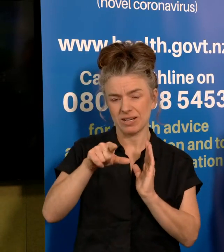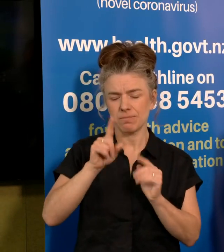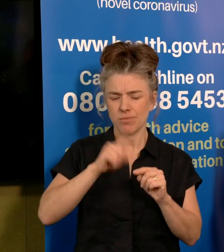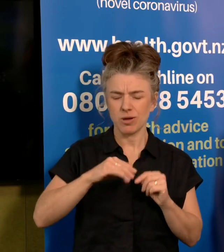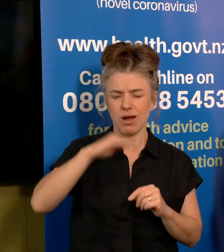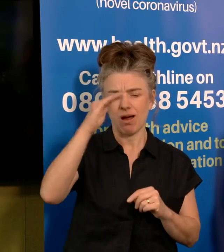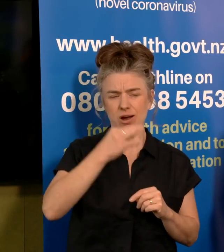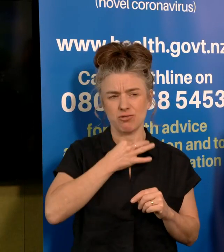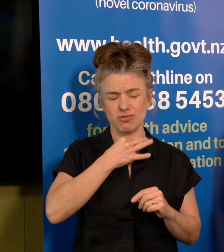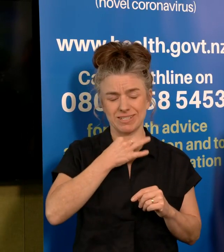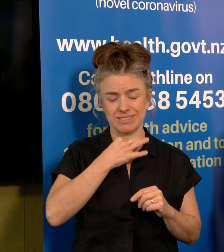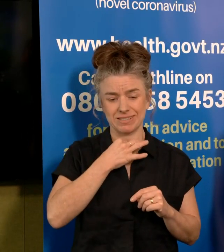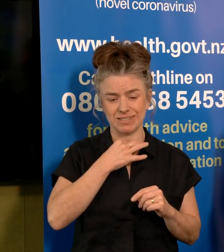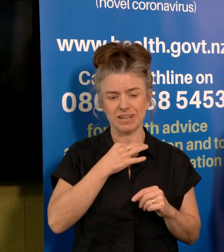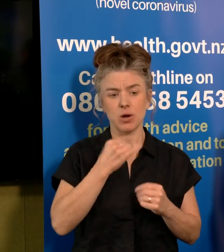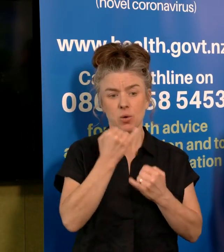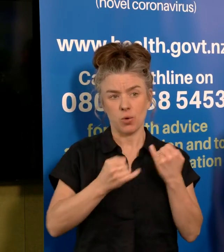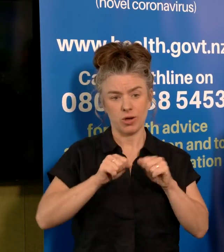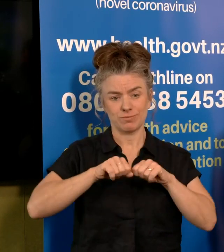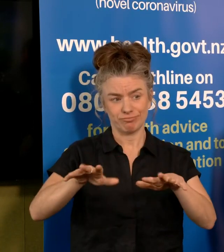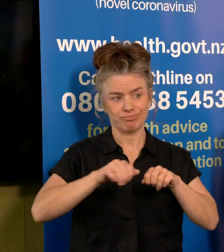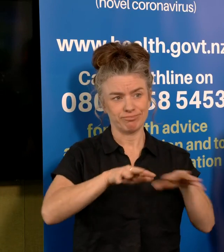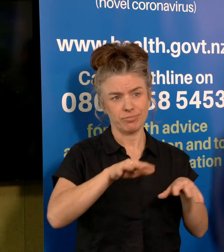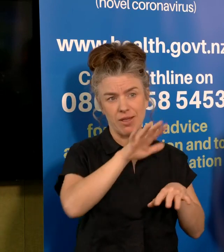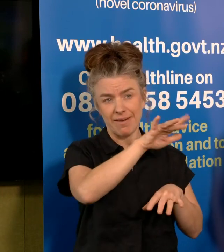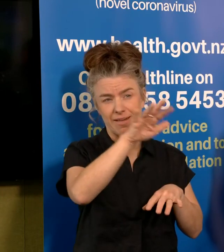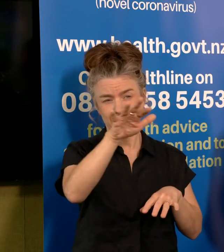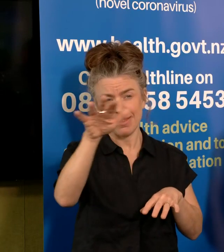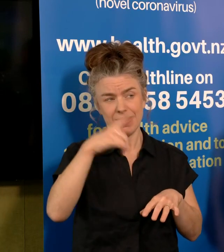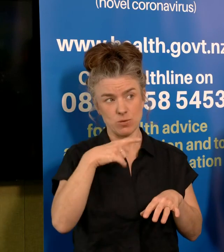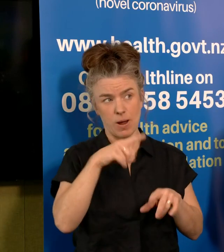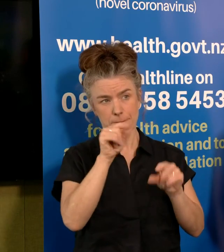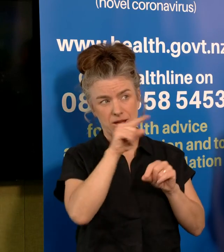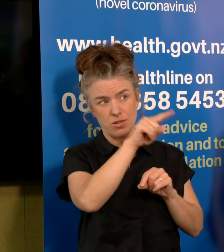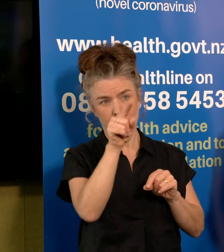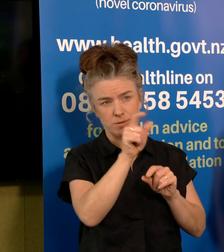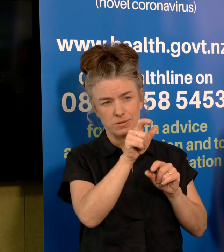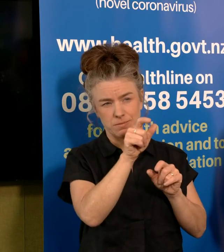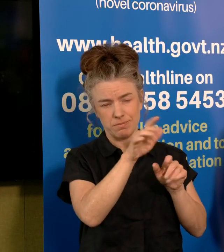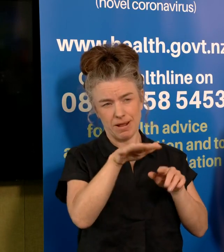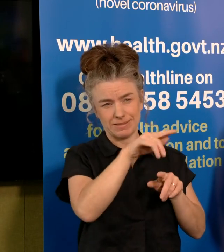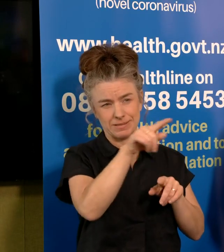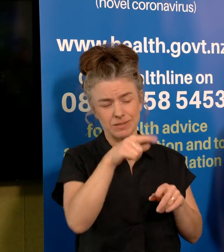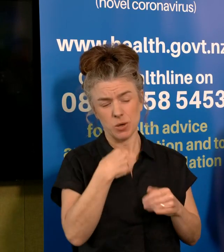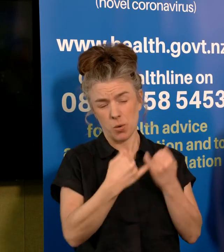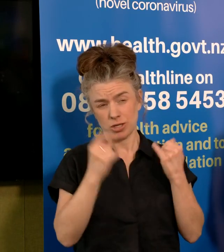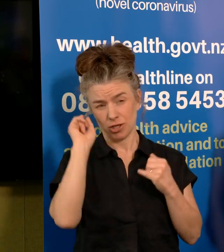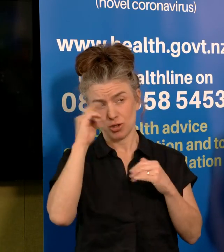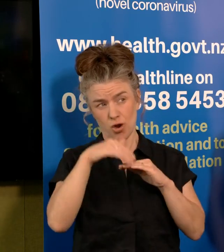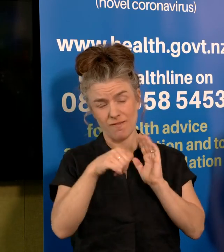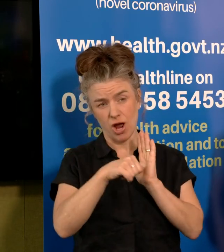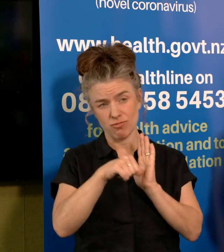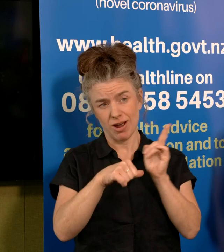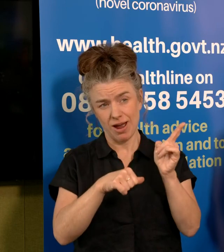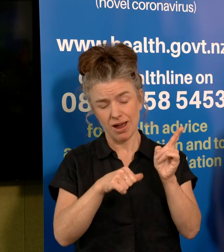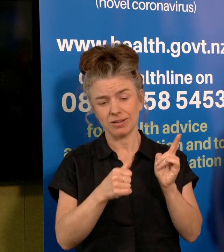level of ongoing community transmission. So that's why we have chosen those areas. We're particularly concerned about Iran, and you know that that has